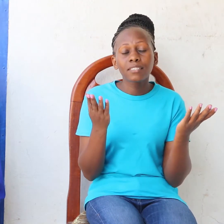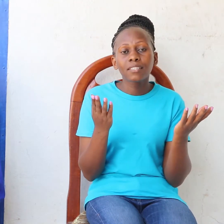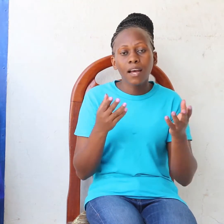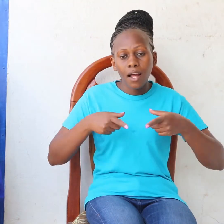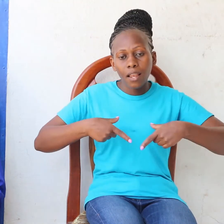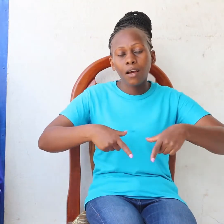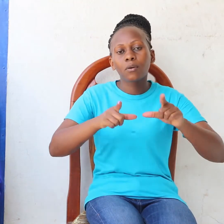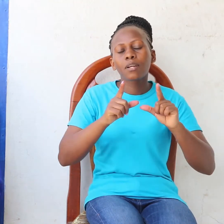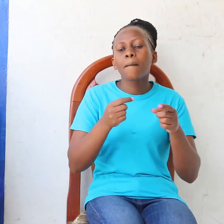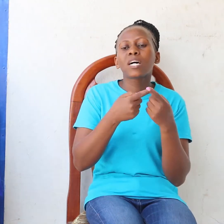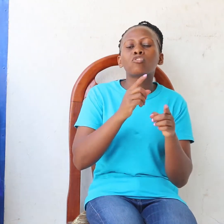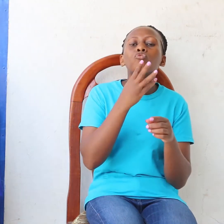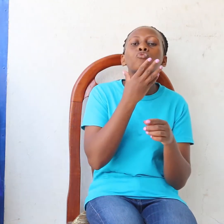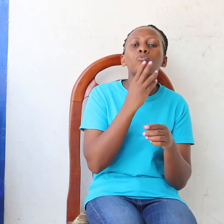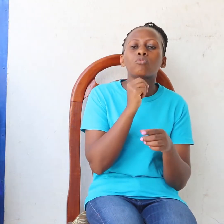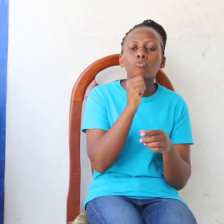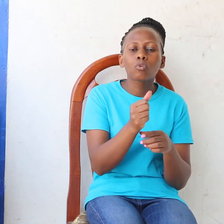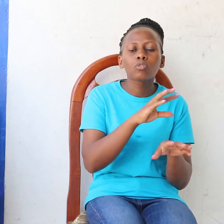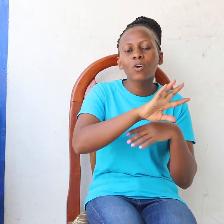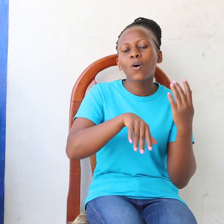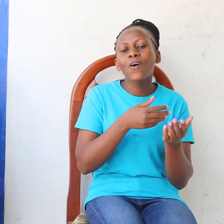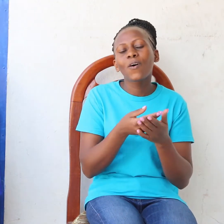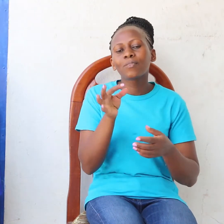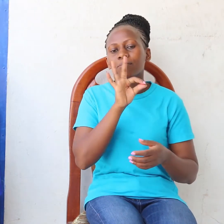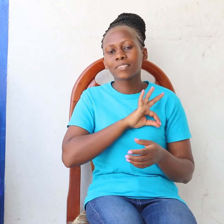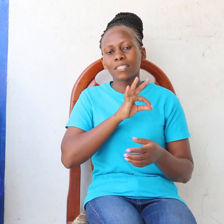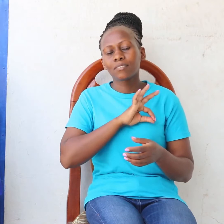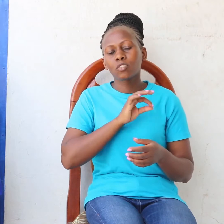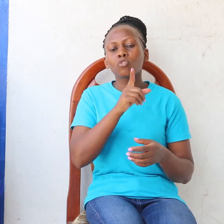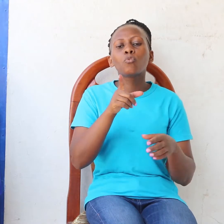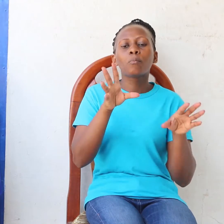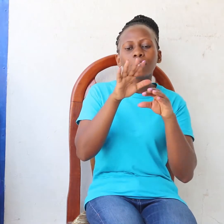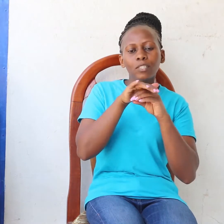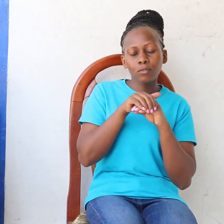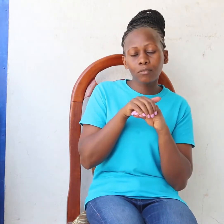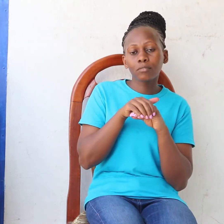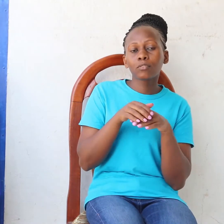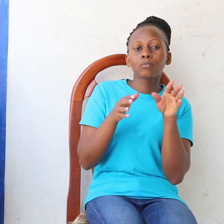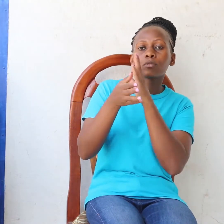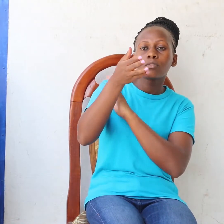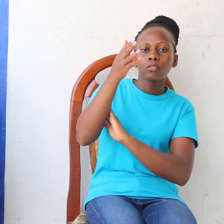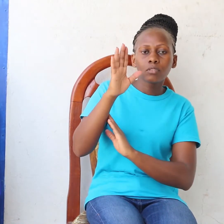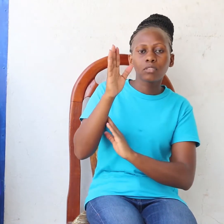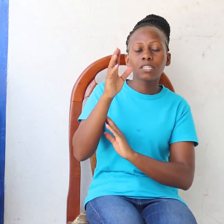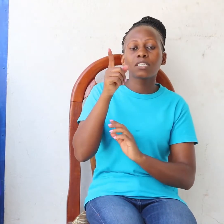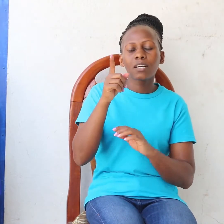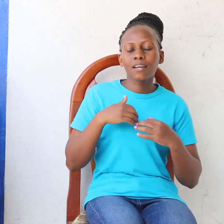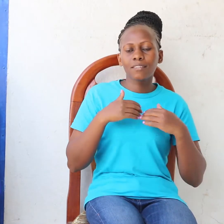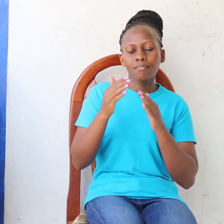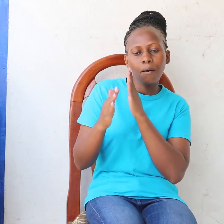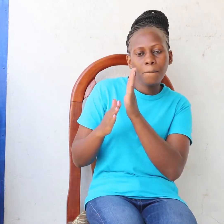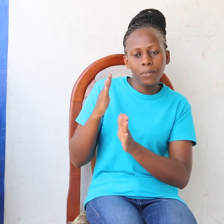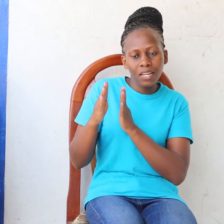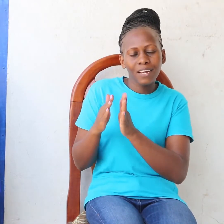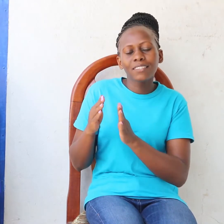beneficial. You, my friend, belong to God. And he has a purpose for you. He is